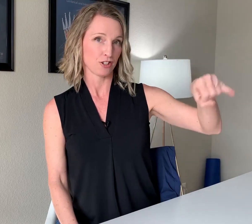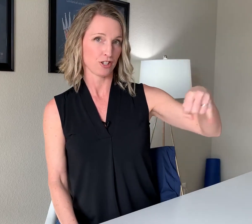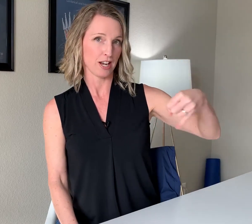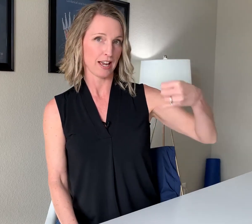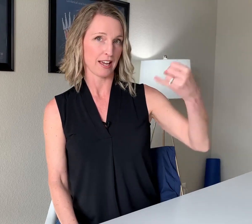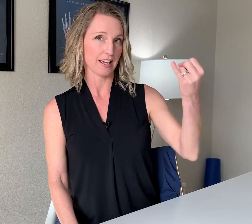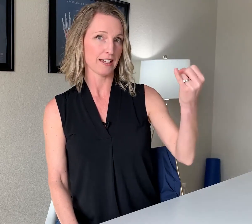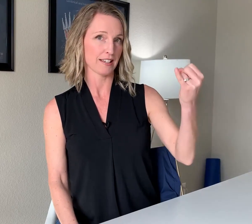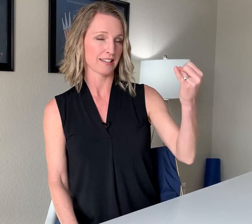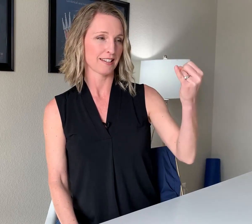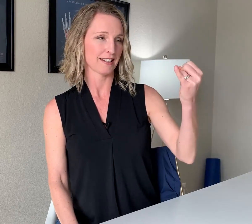J,